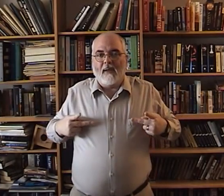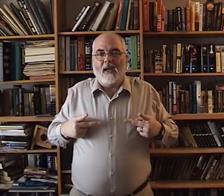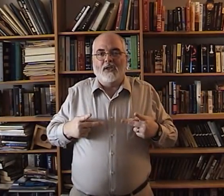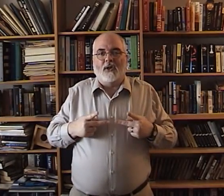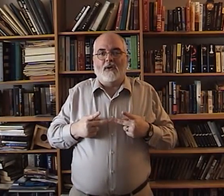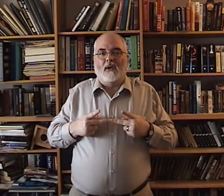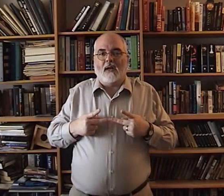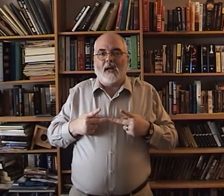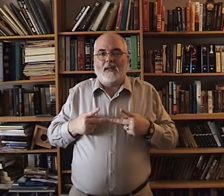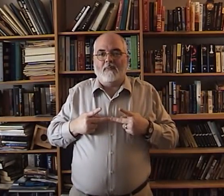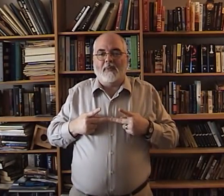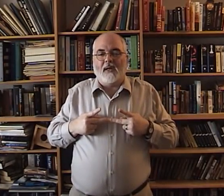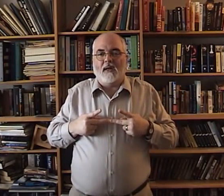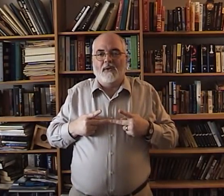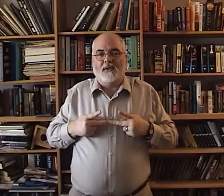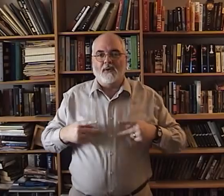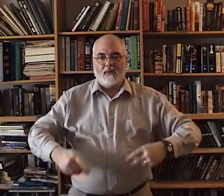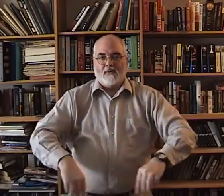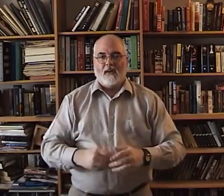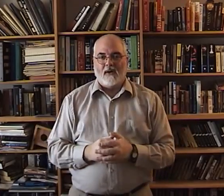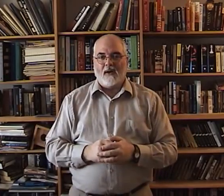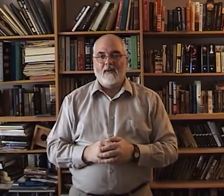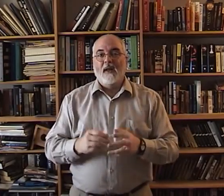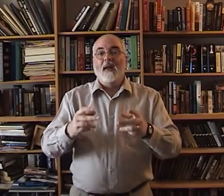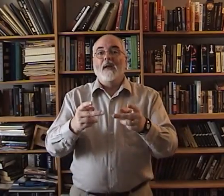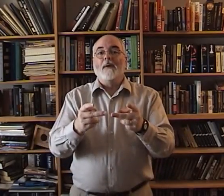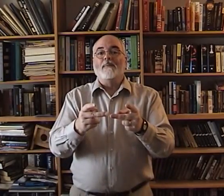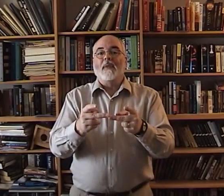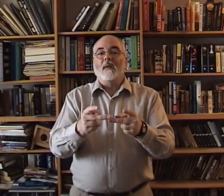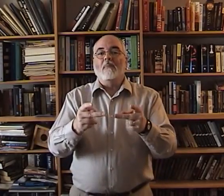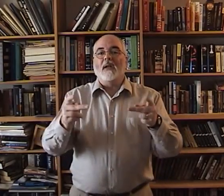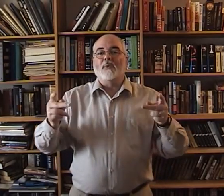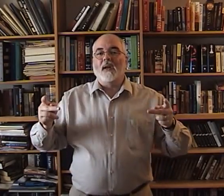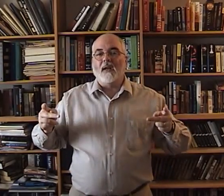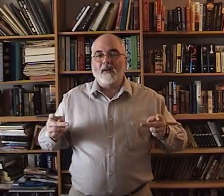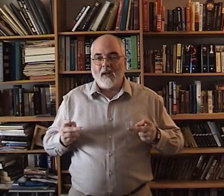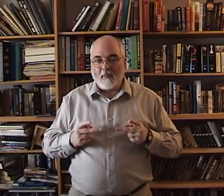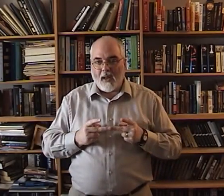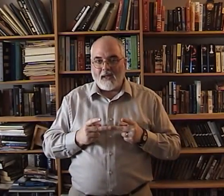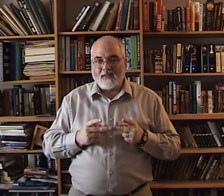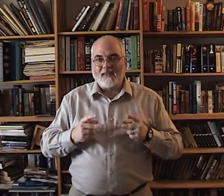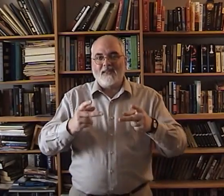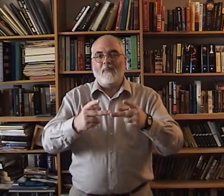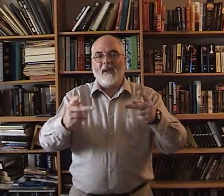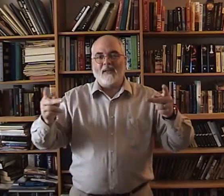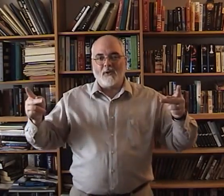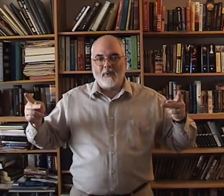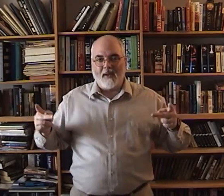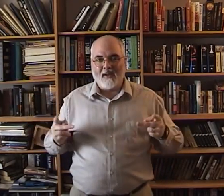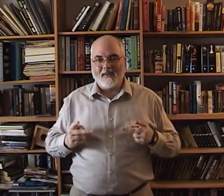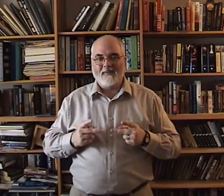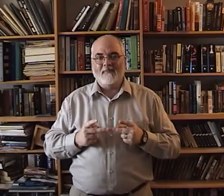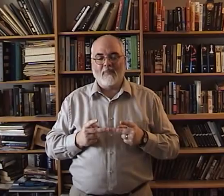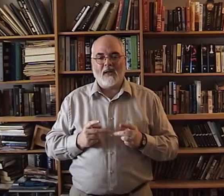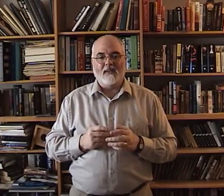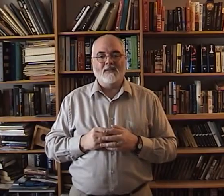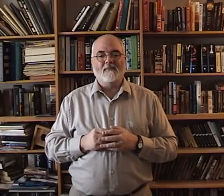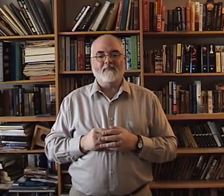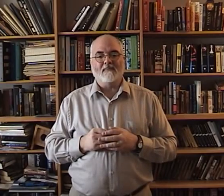making a circle, and then P close to you, all right? But it's really a place. Don't make it so big. Place.